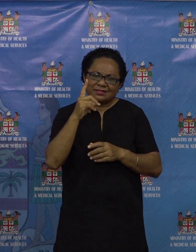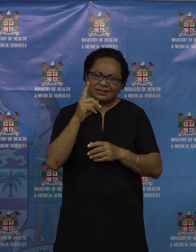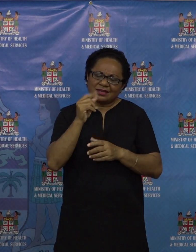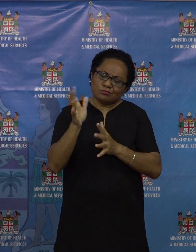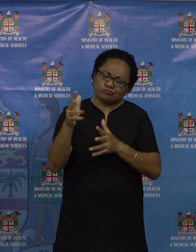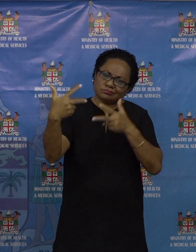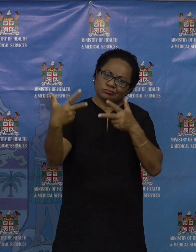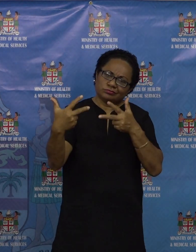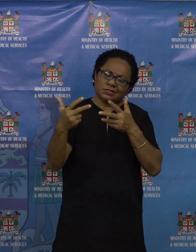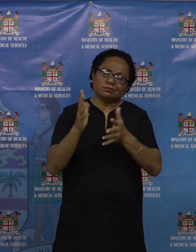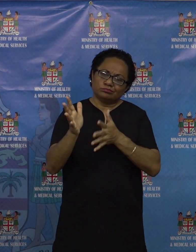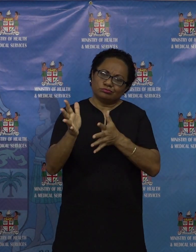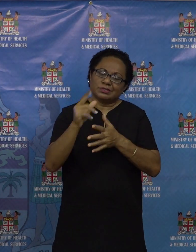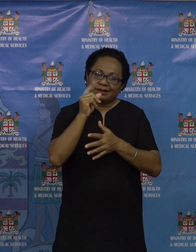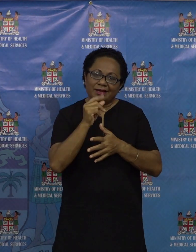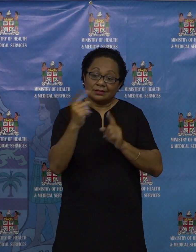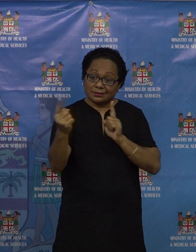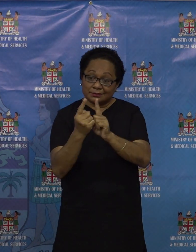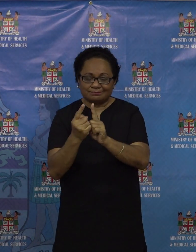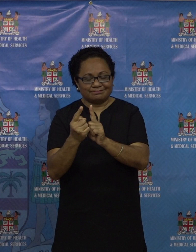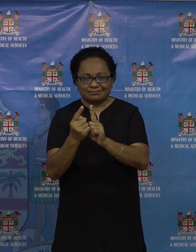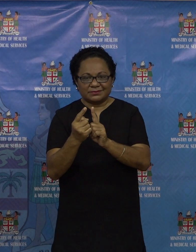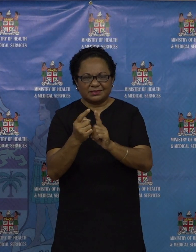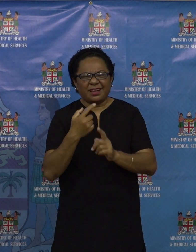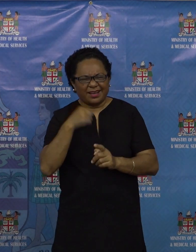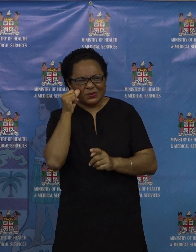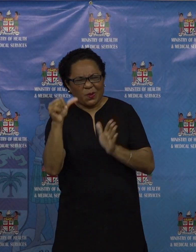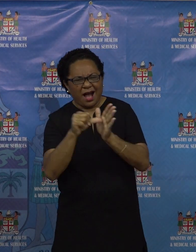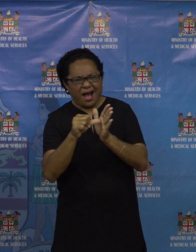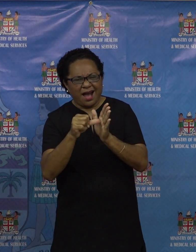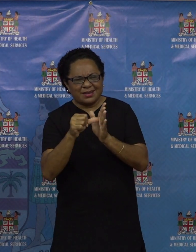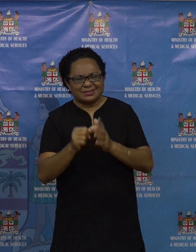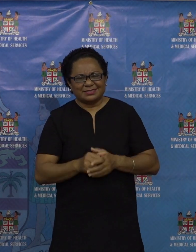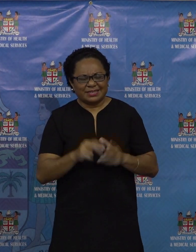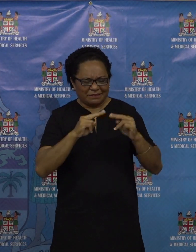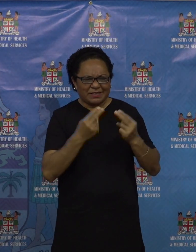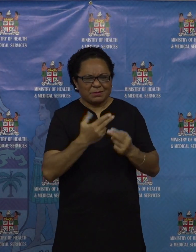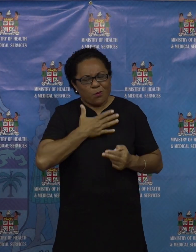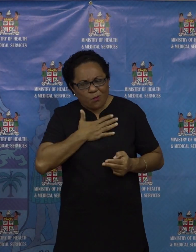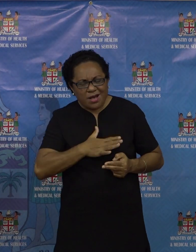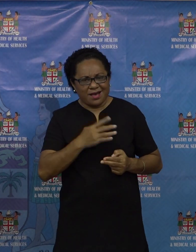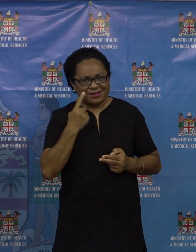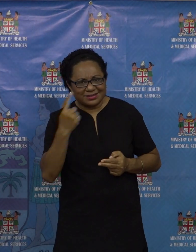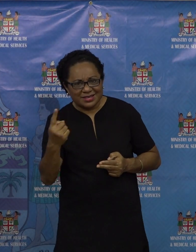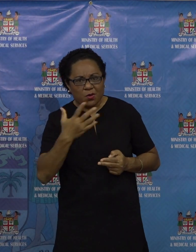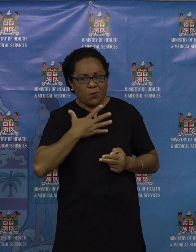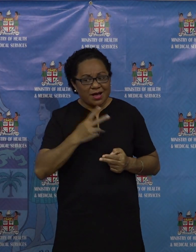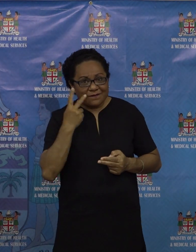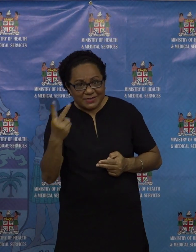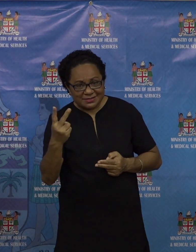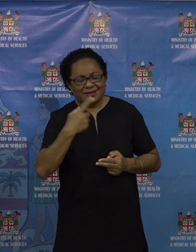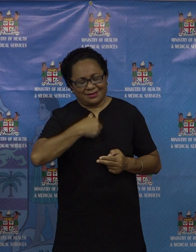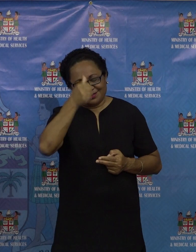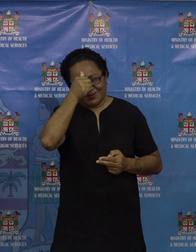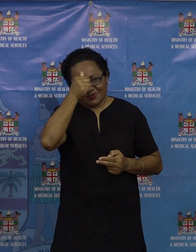be the norm for now. I understand that it's hard. It's difficult for families and for the elderly and those who are